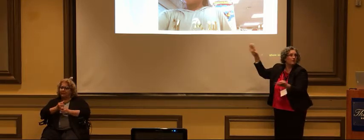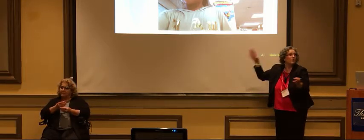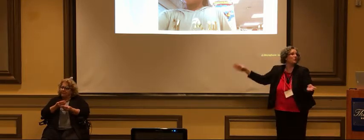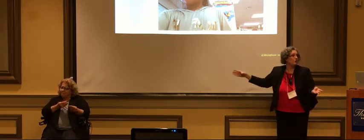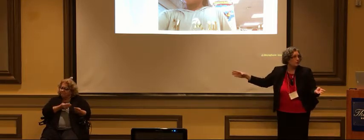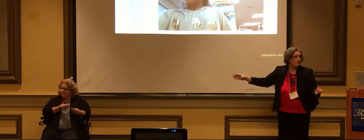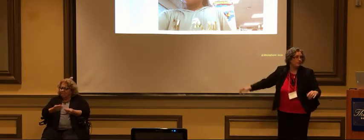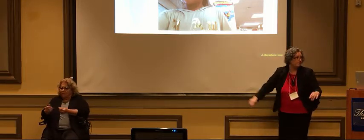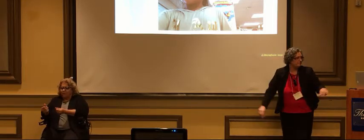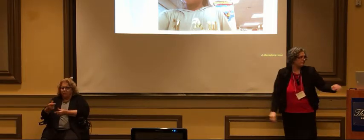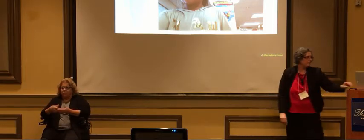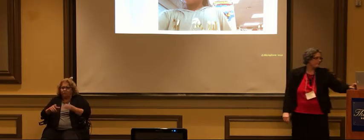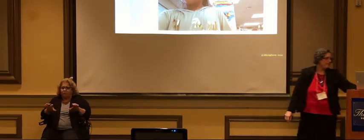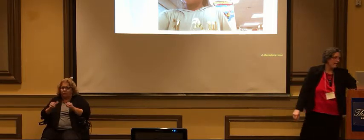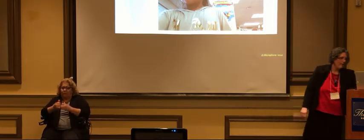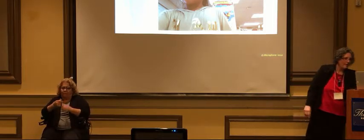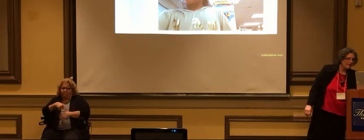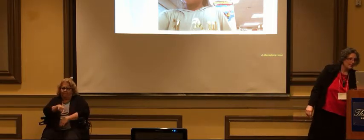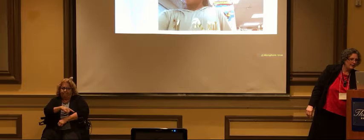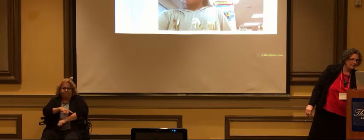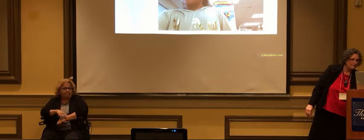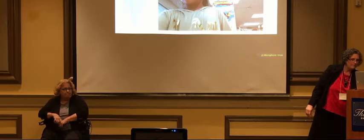fluent, what you do with it.